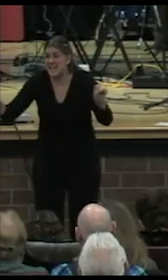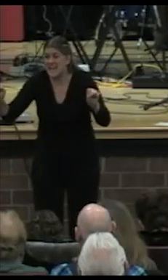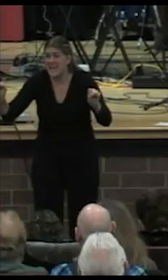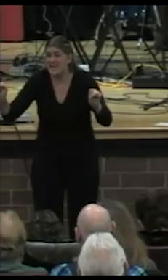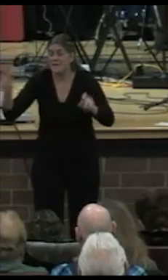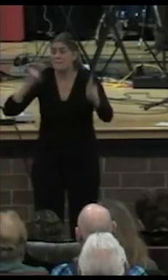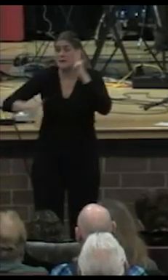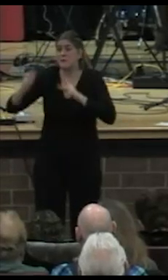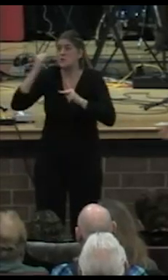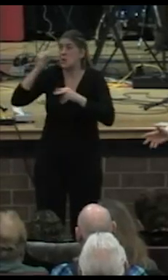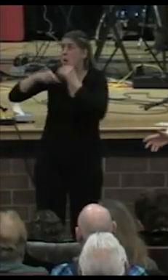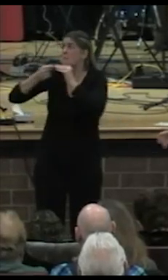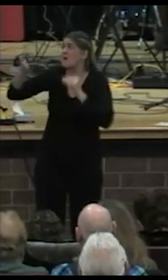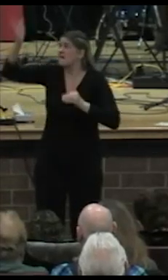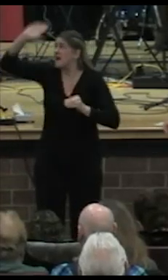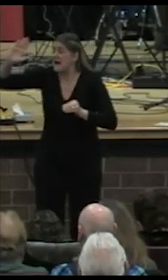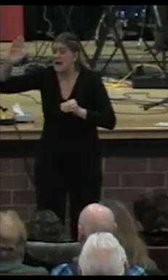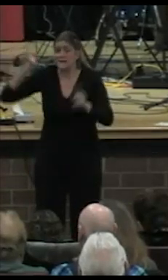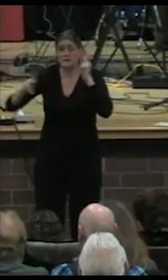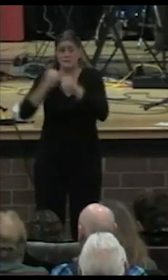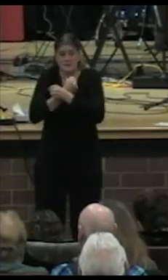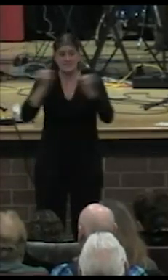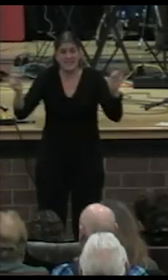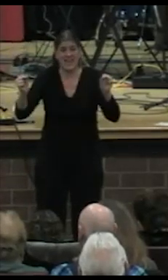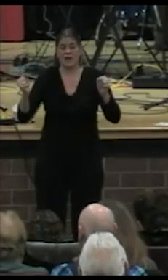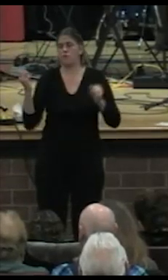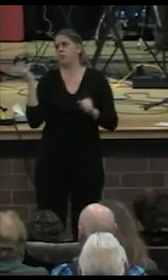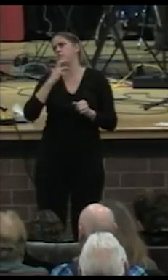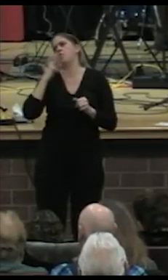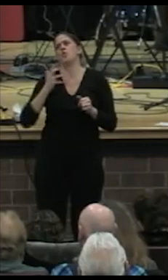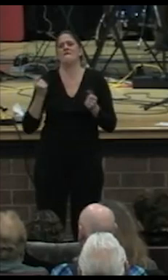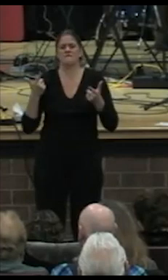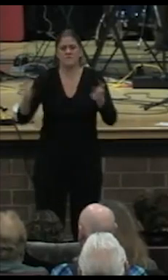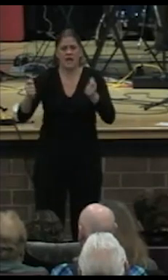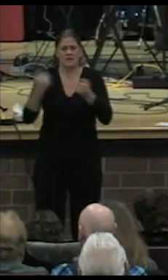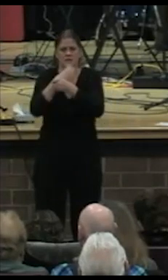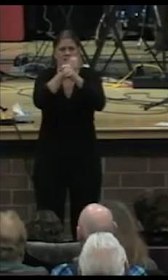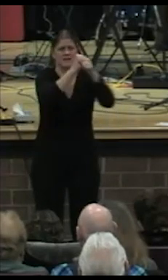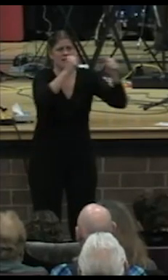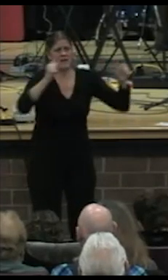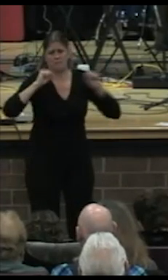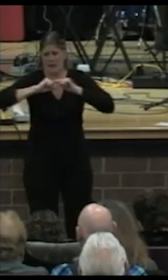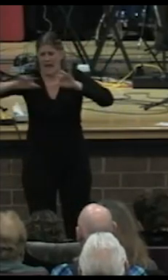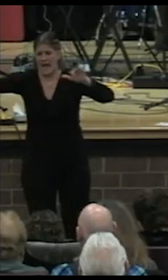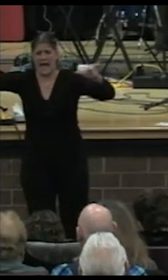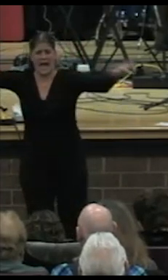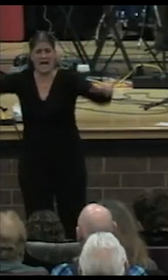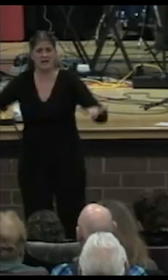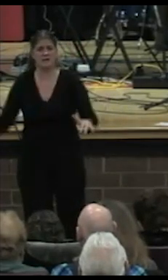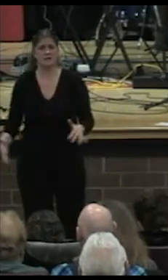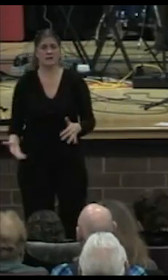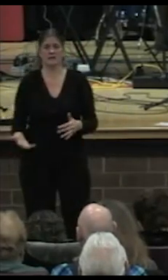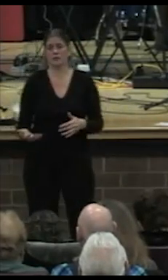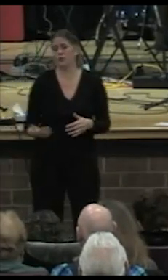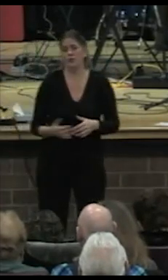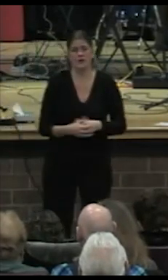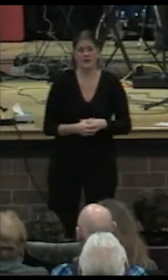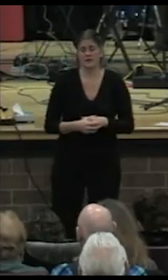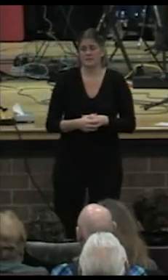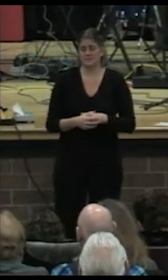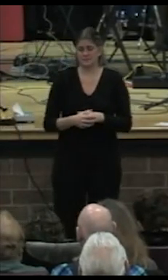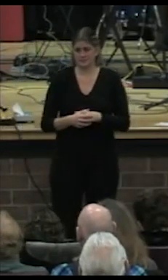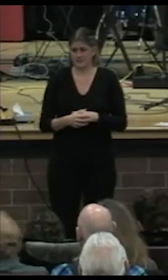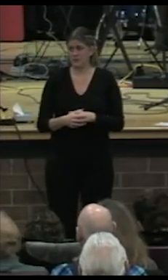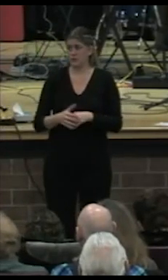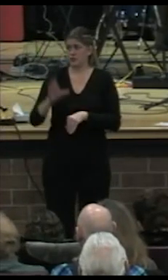numbers increased rapidly and a large number of priests came obedient to faith. And over in the book of Acts, it says in Acts 16:5,